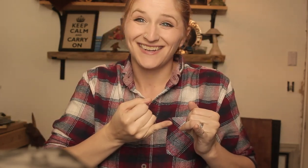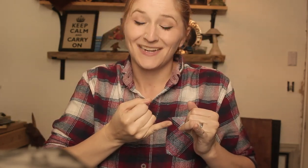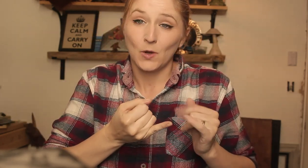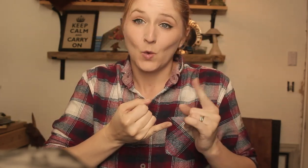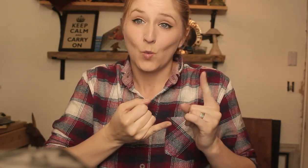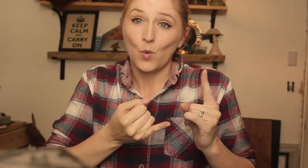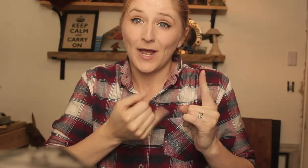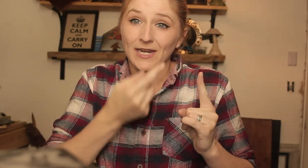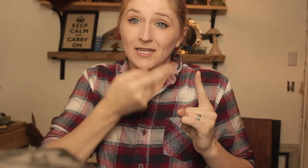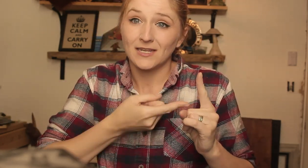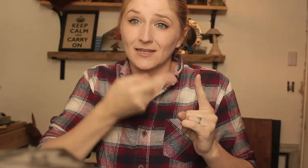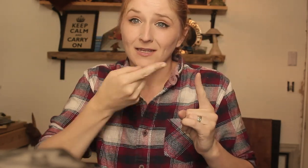one